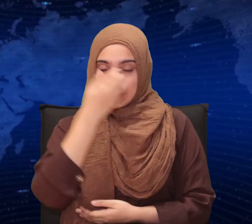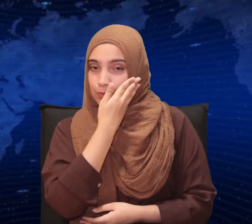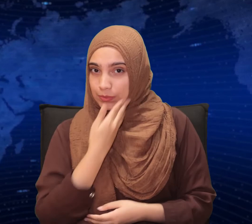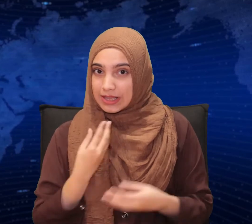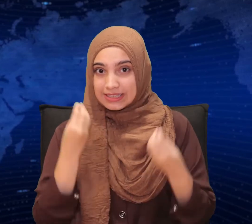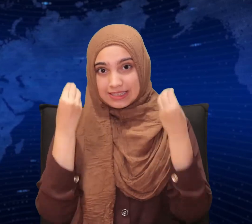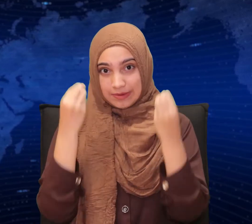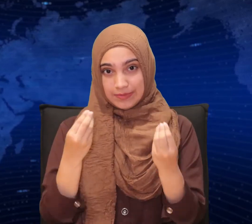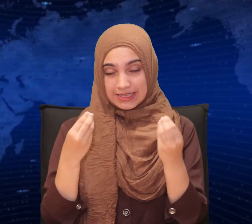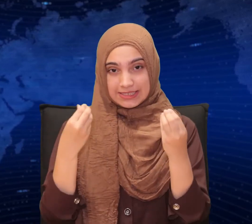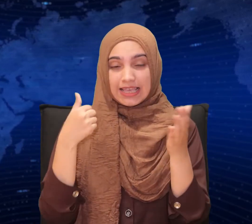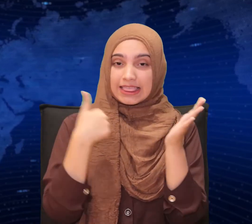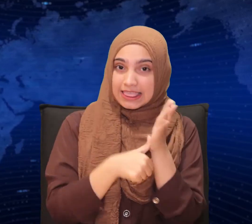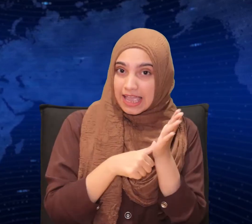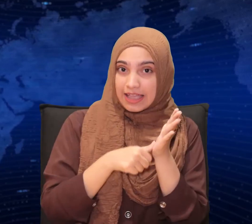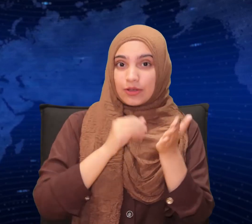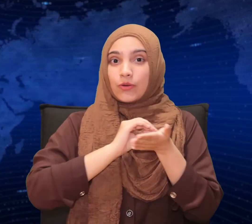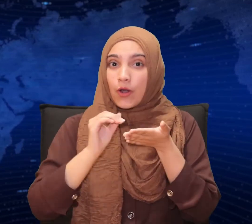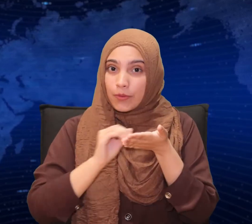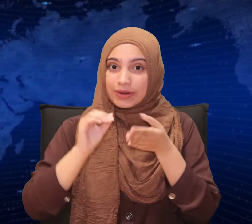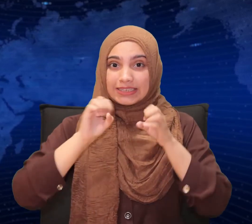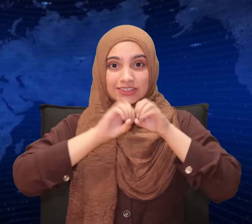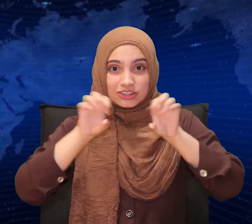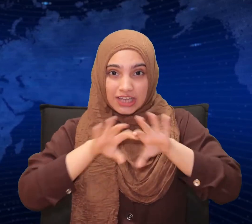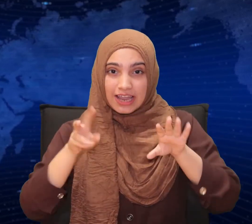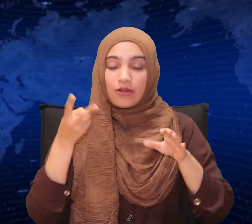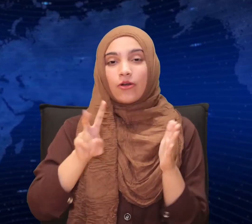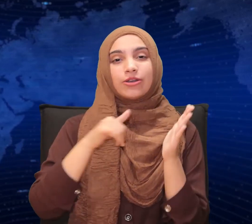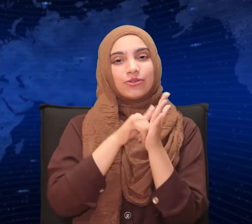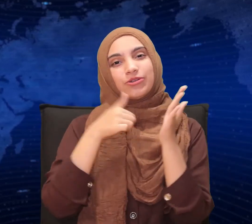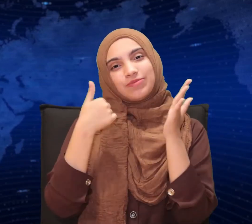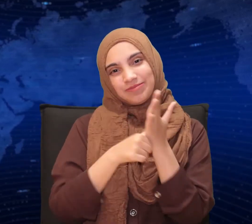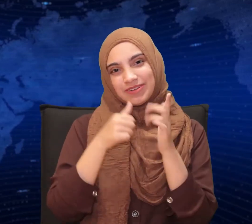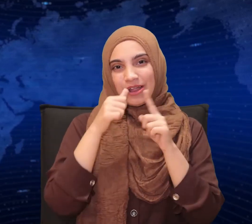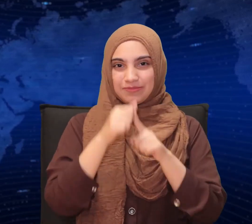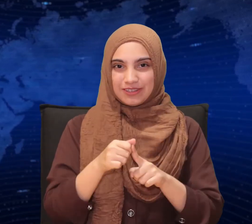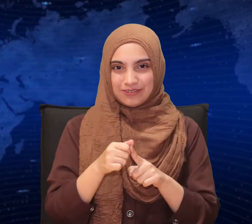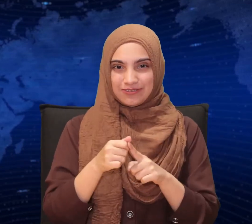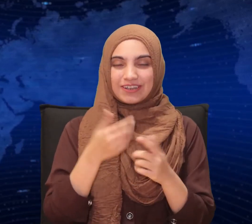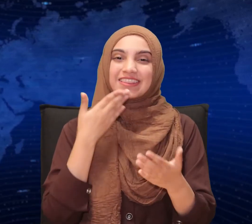the video, please like, comment, share, and subscribe.